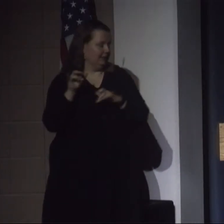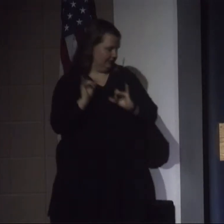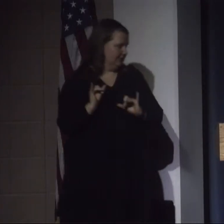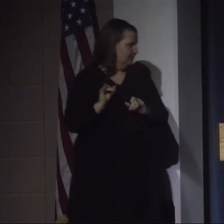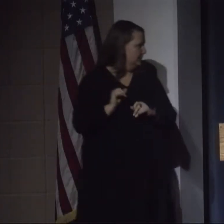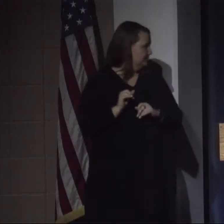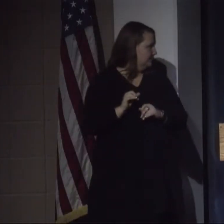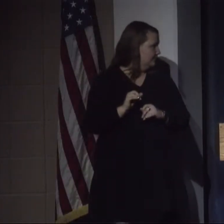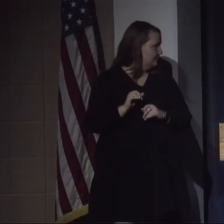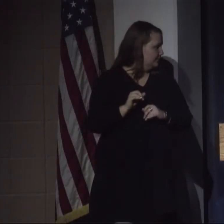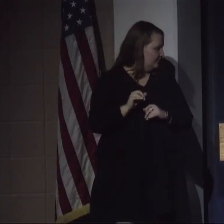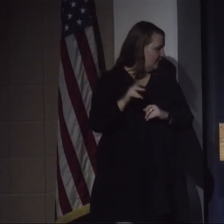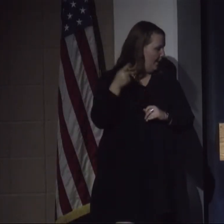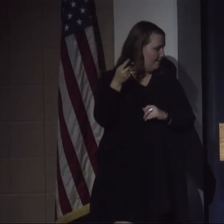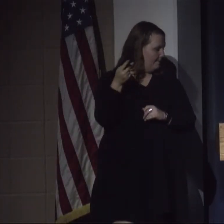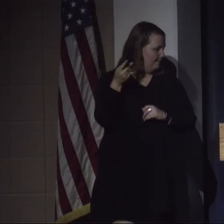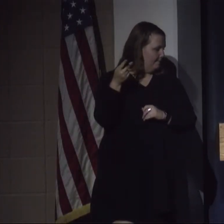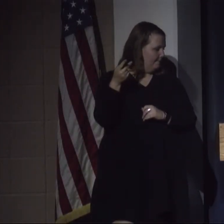Perez?